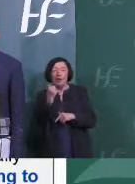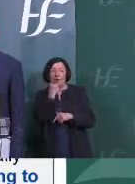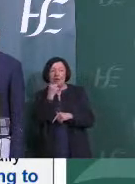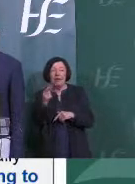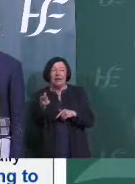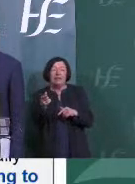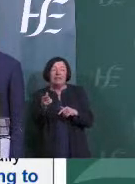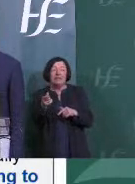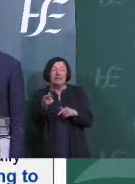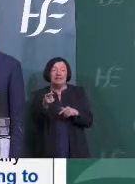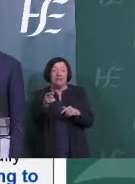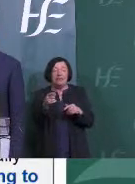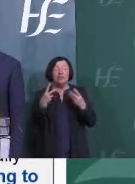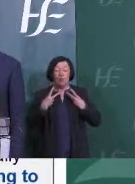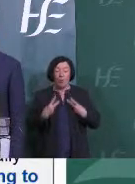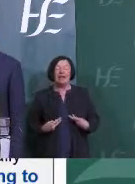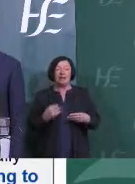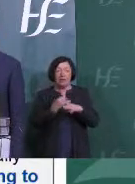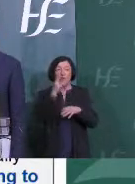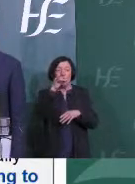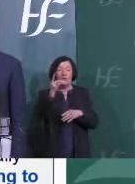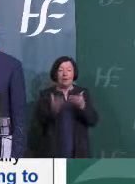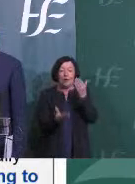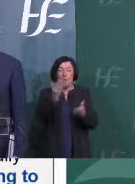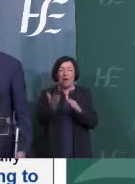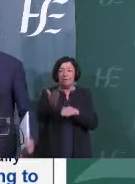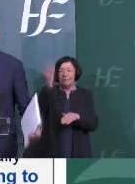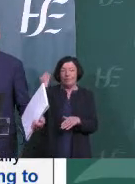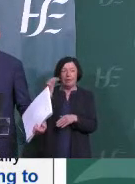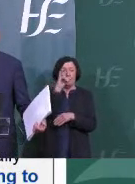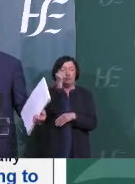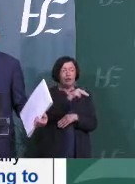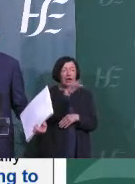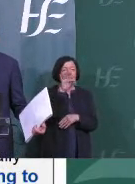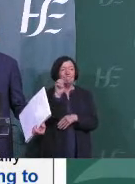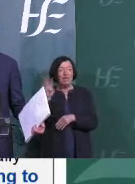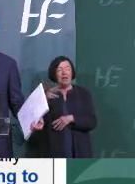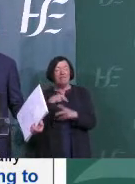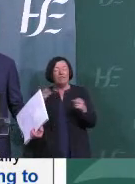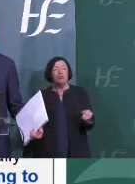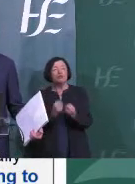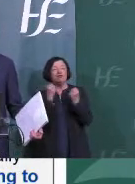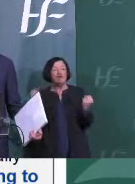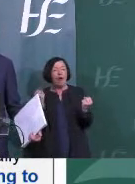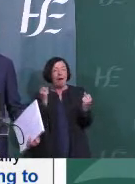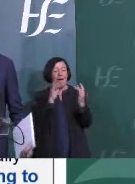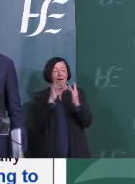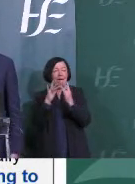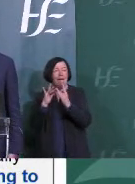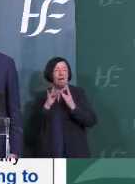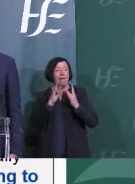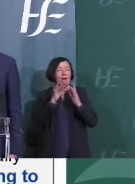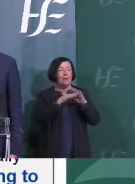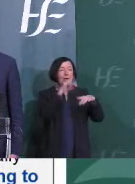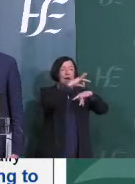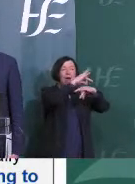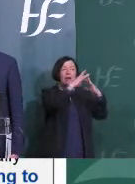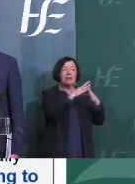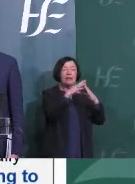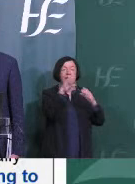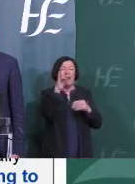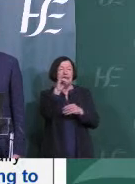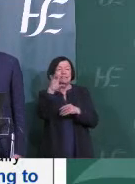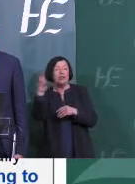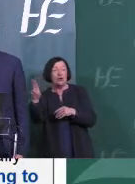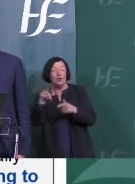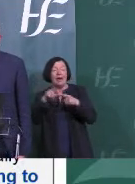very, very severely weakened in the UK compared to what it was in January, February, when there was a very strong correlation between hospitalizations, ITU